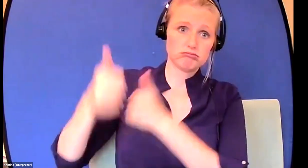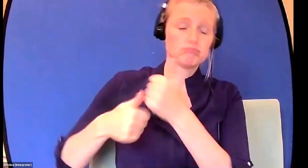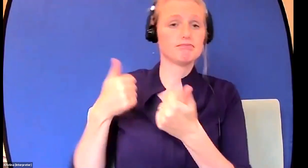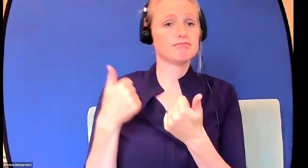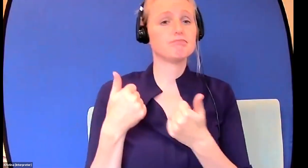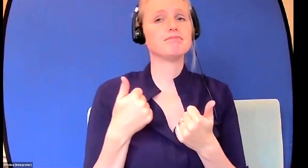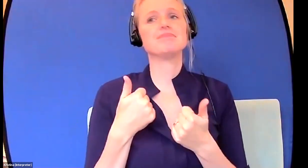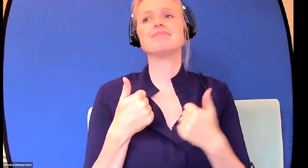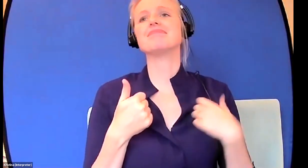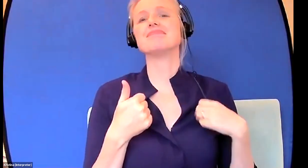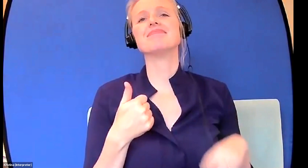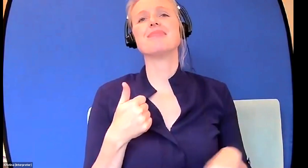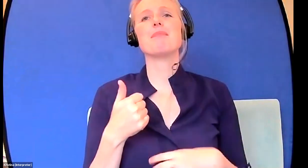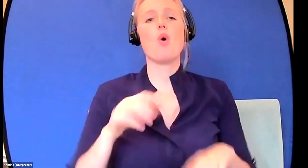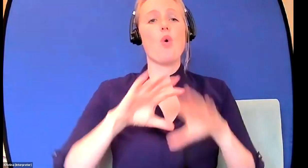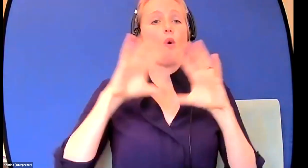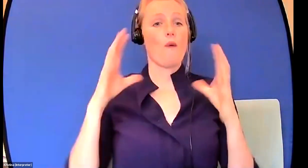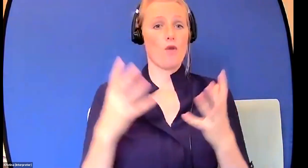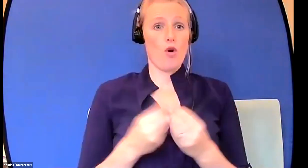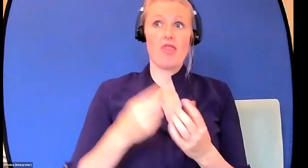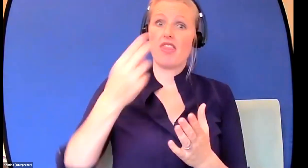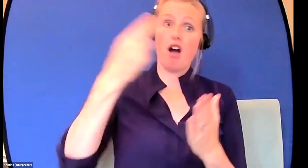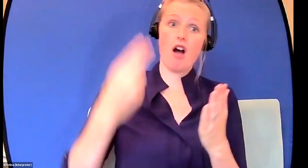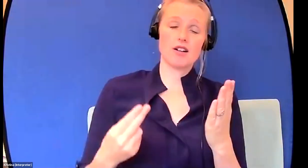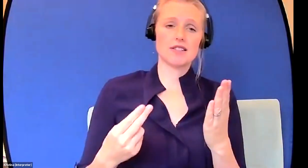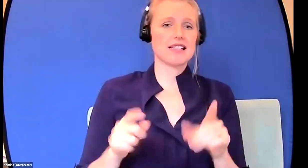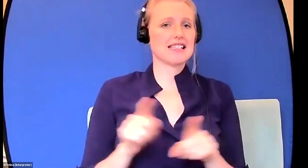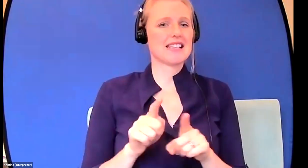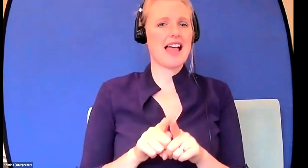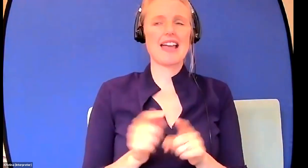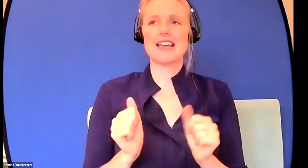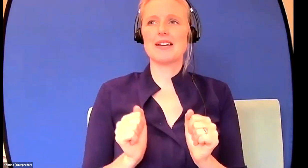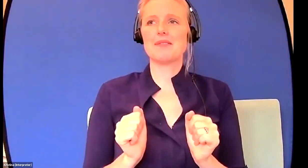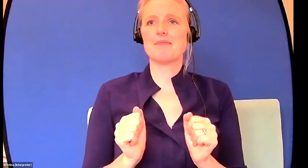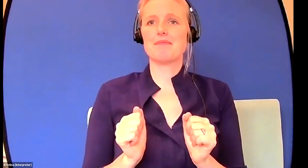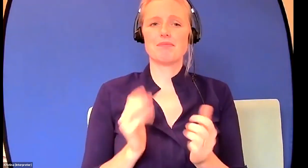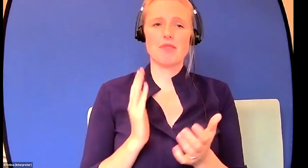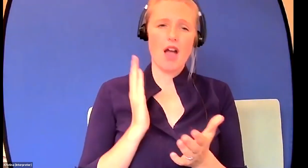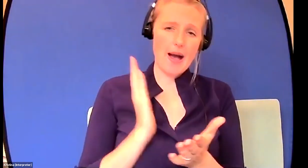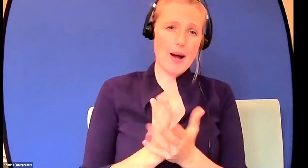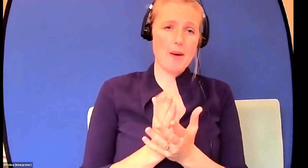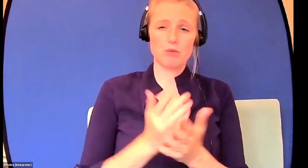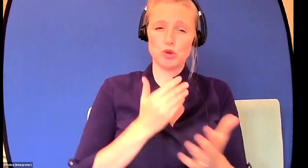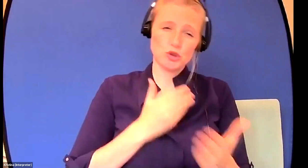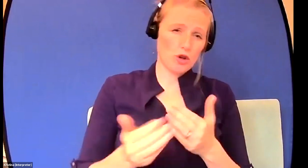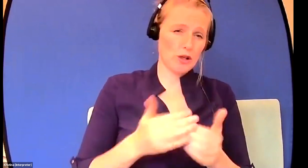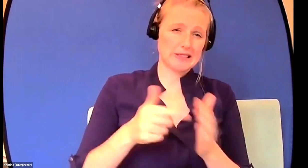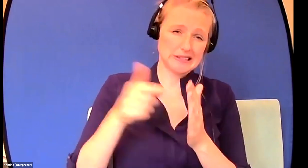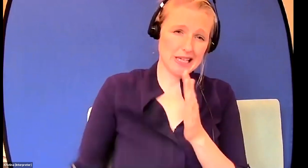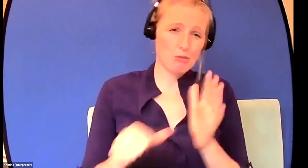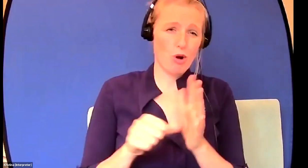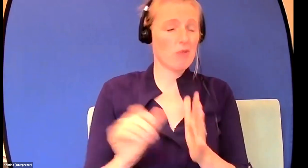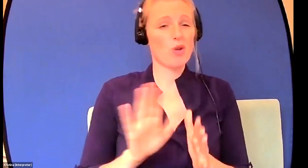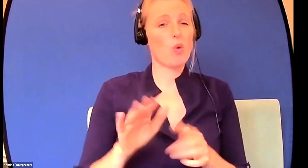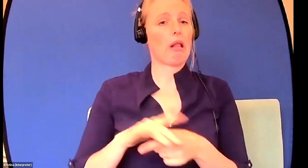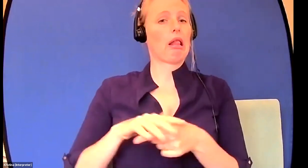it seemed in the overall grand scheme of the arts, it's like it's putting a lovely sticky plaster over a wound, and there is a deeper problem that needs